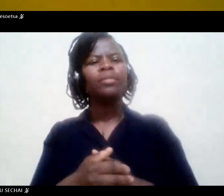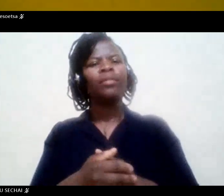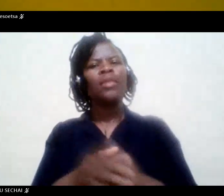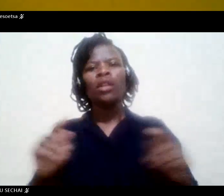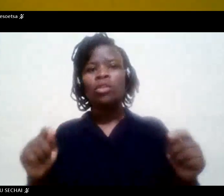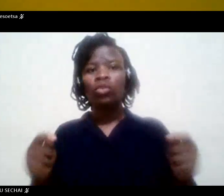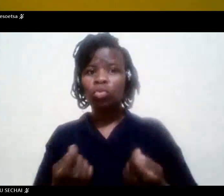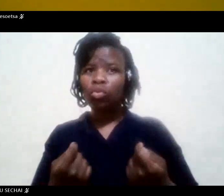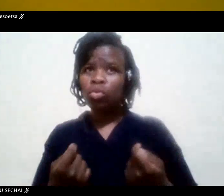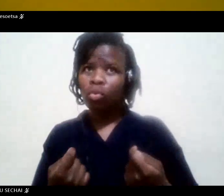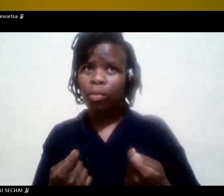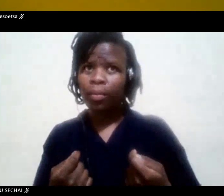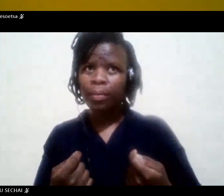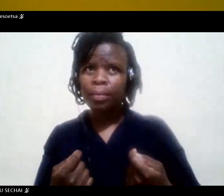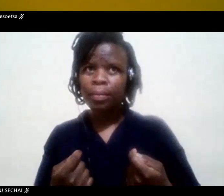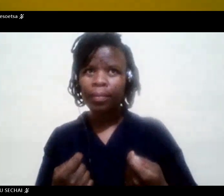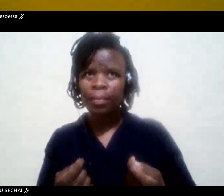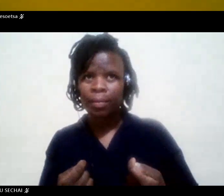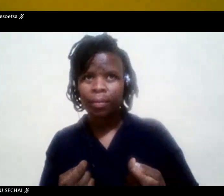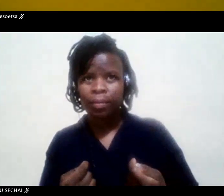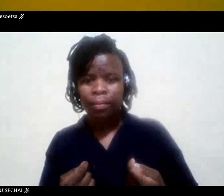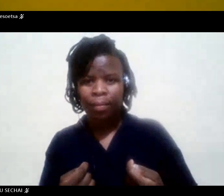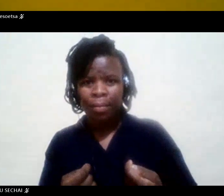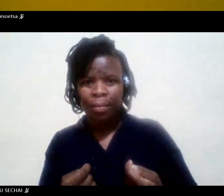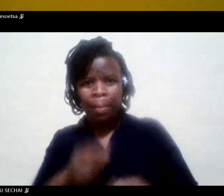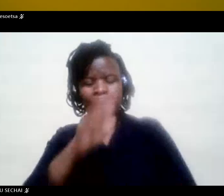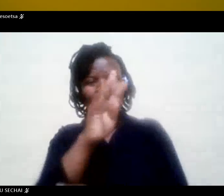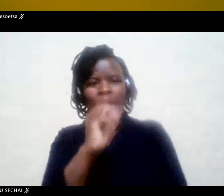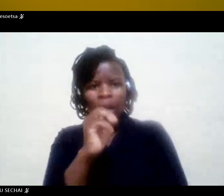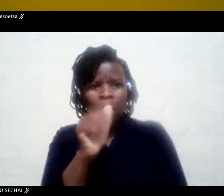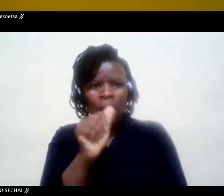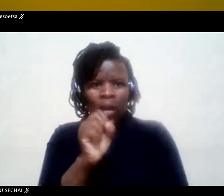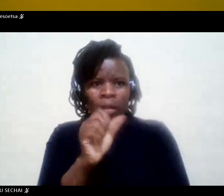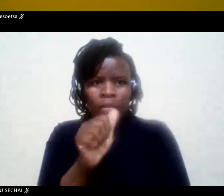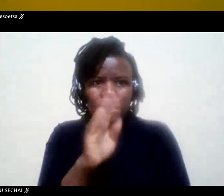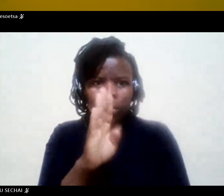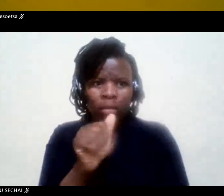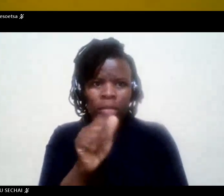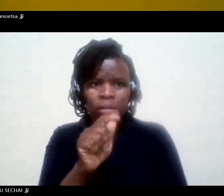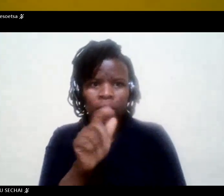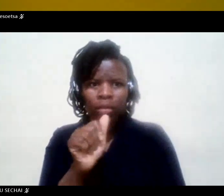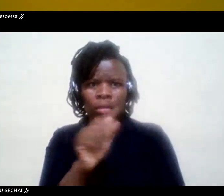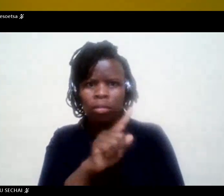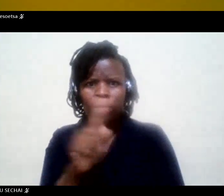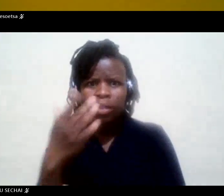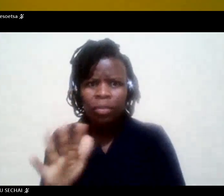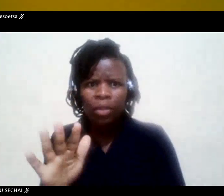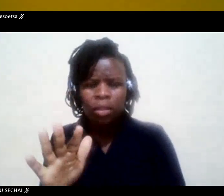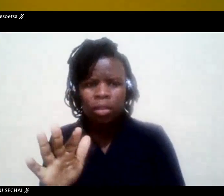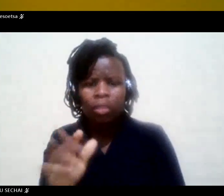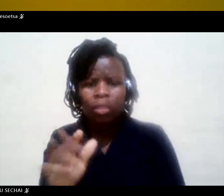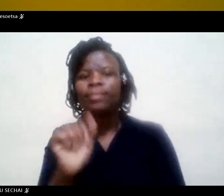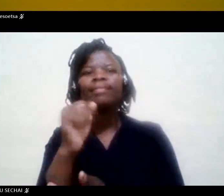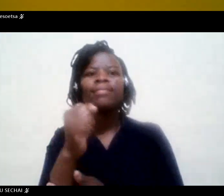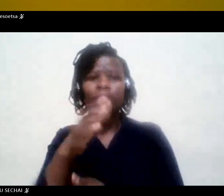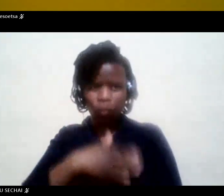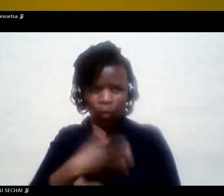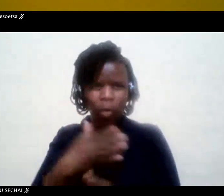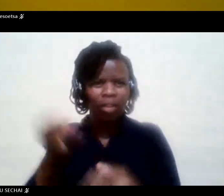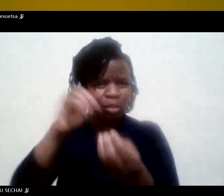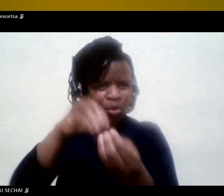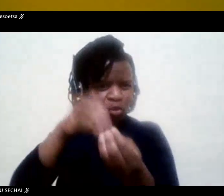then Masabata. No, we're going to Masabata already. Sorry. Who else wants to comment? No, I wanted to add